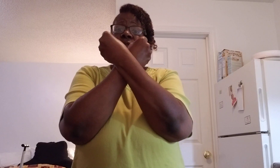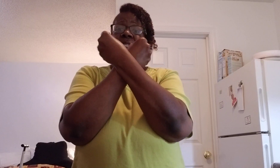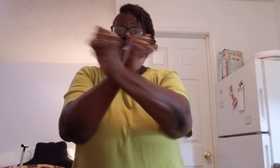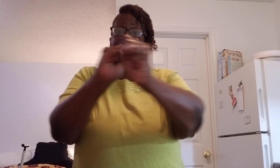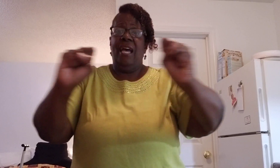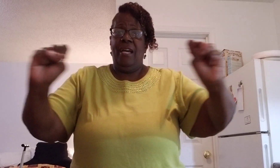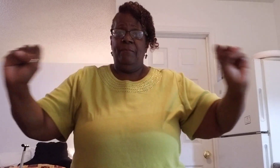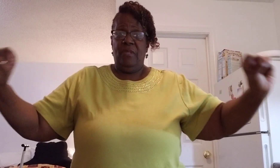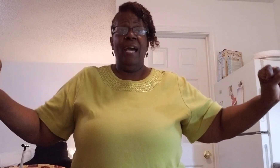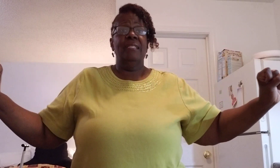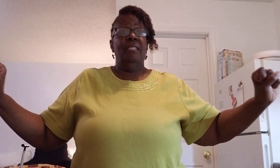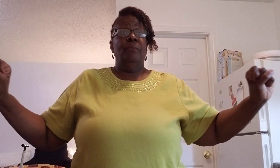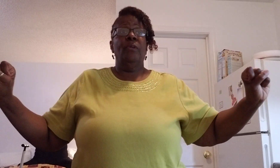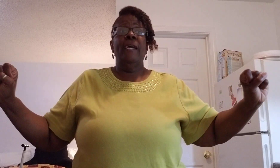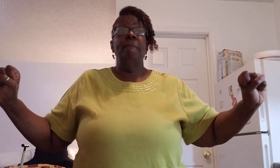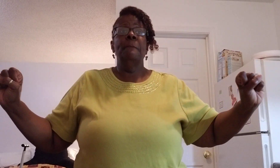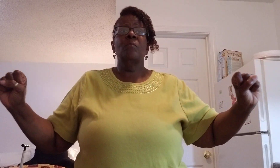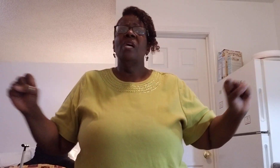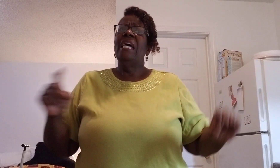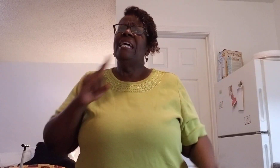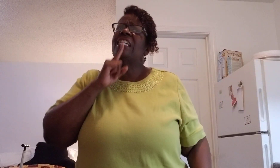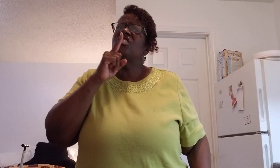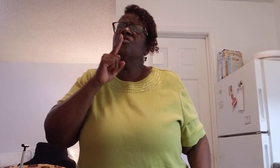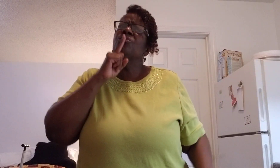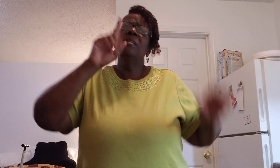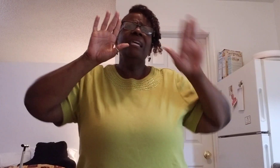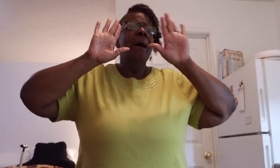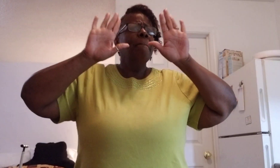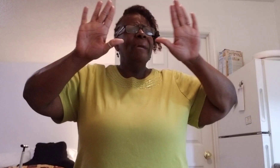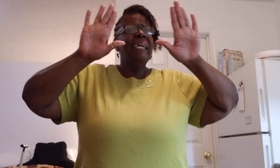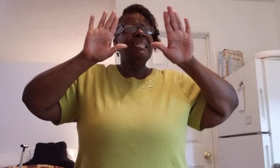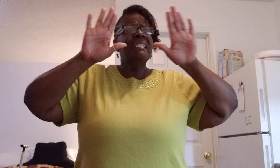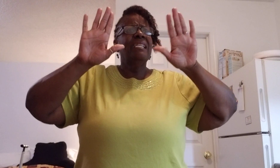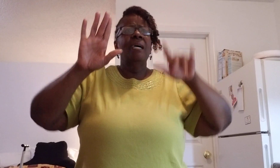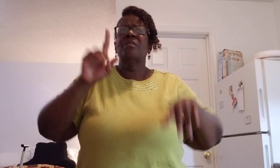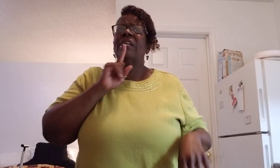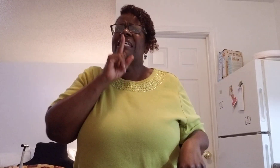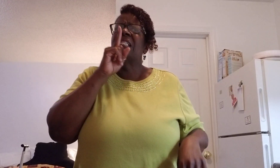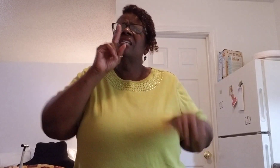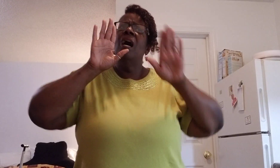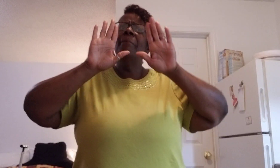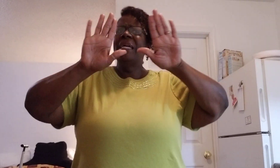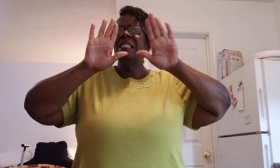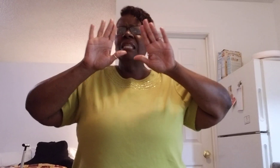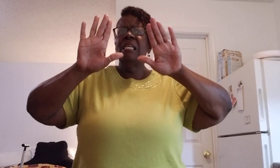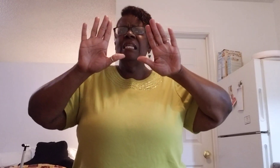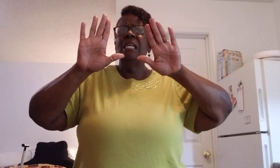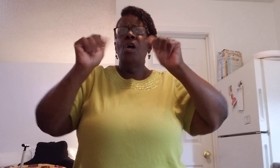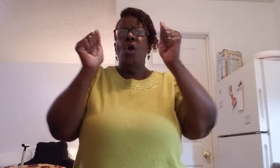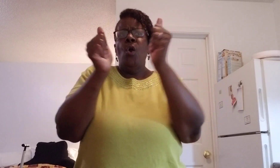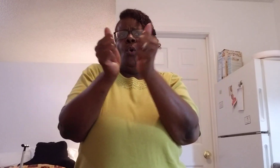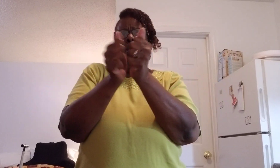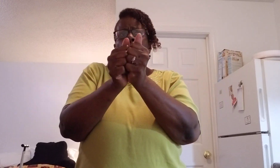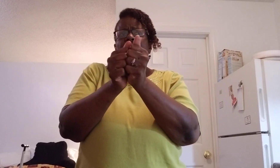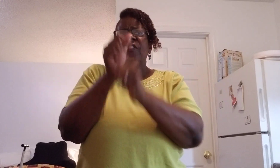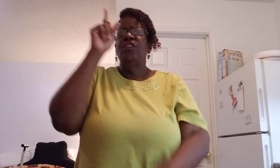this concept, okay? It's truly amazing. It's amazing with